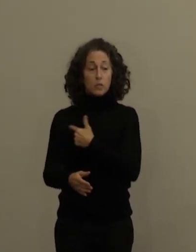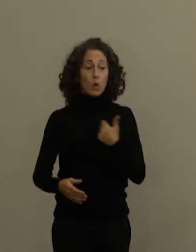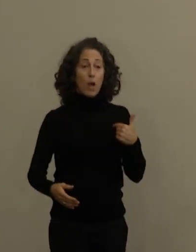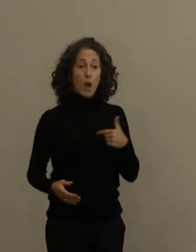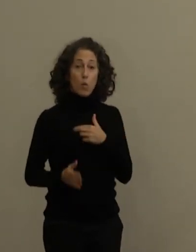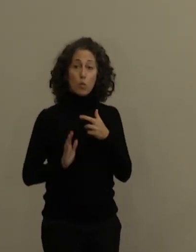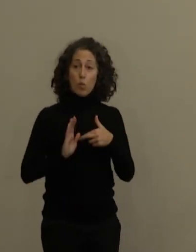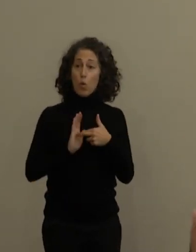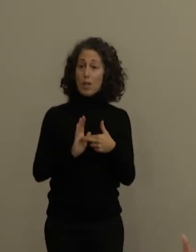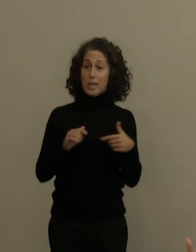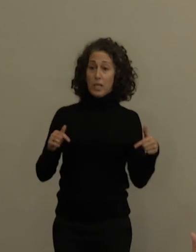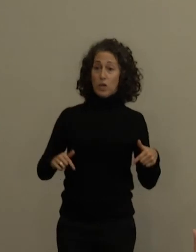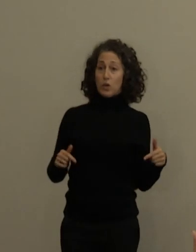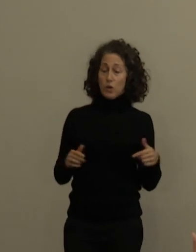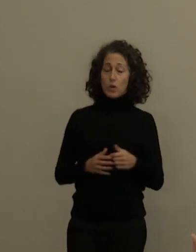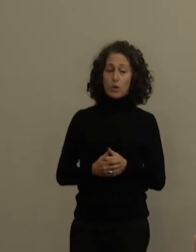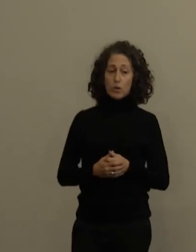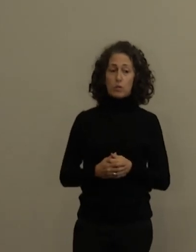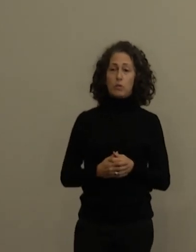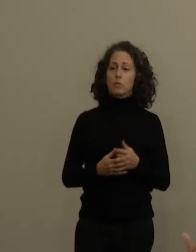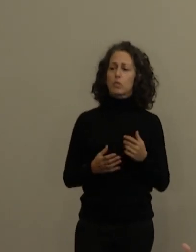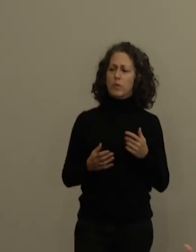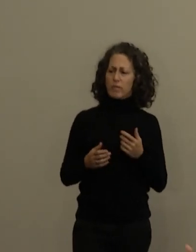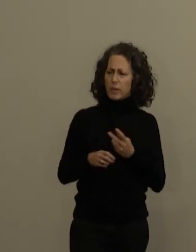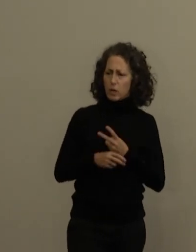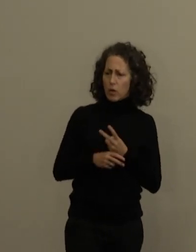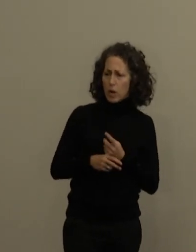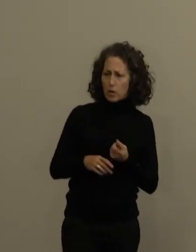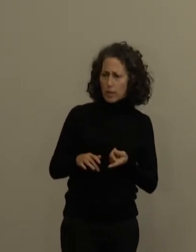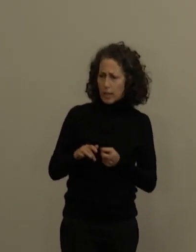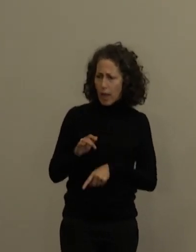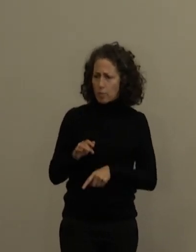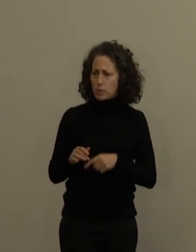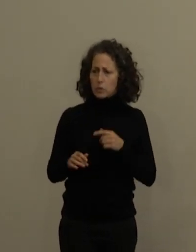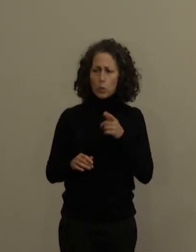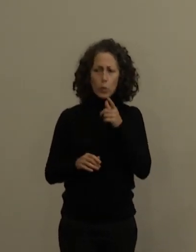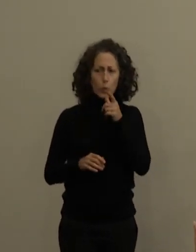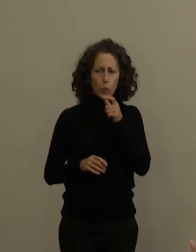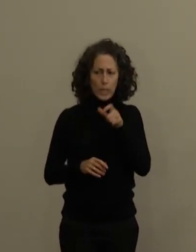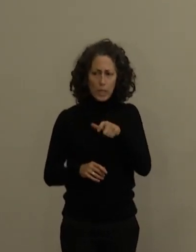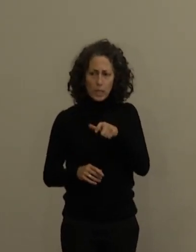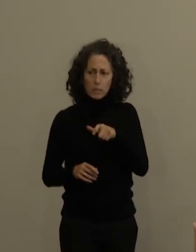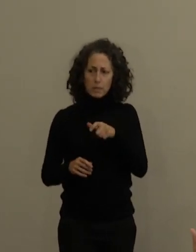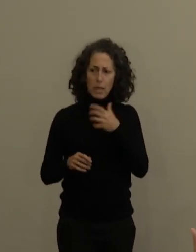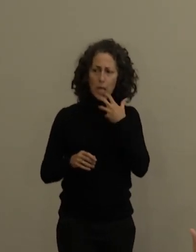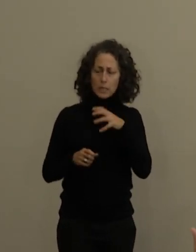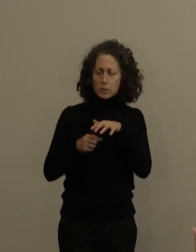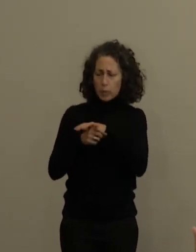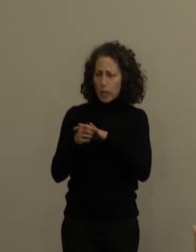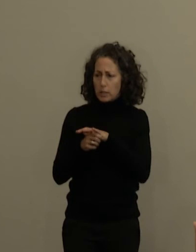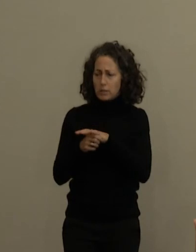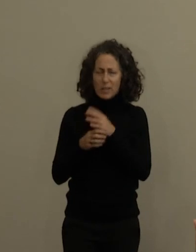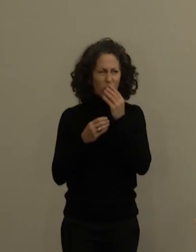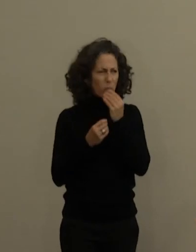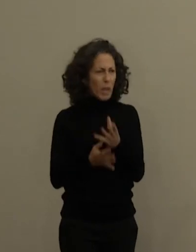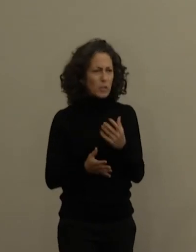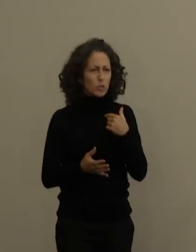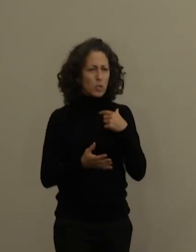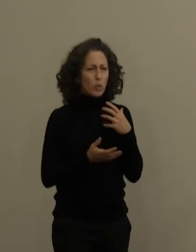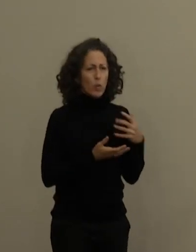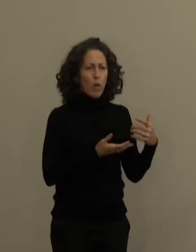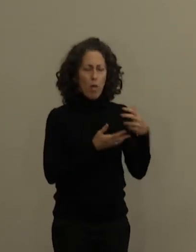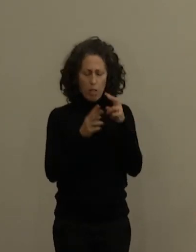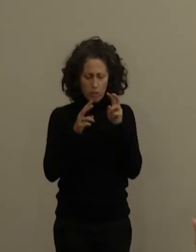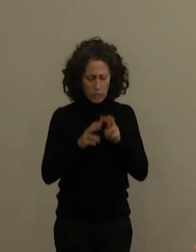as finding out where the gaps are, identifying them using the data that we analyze, and